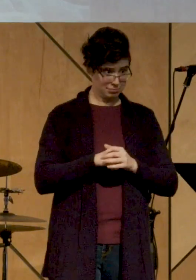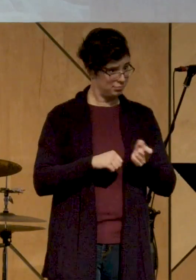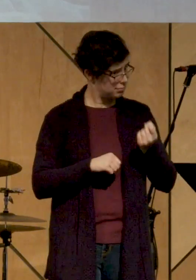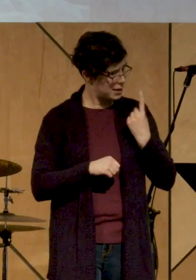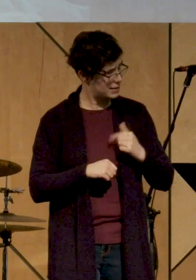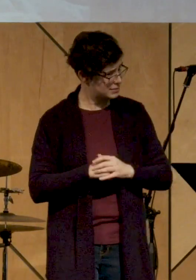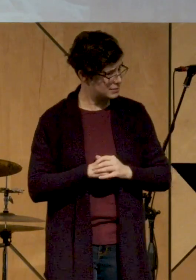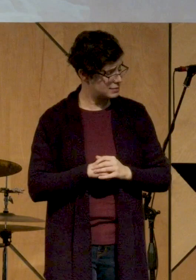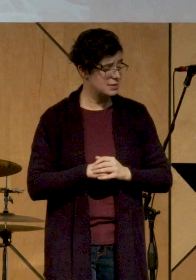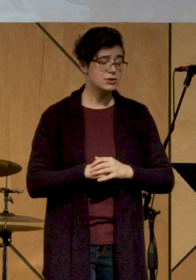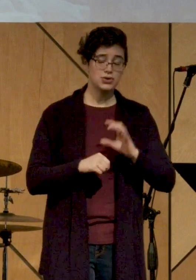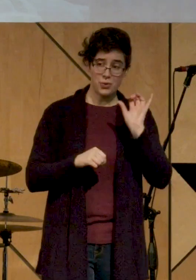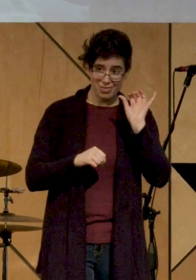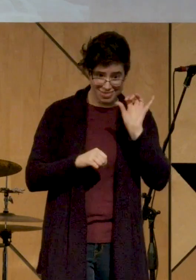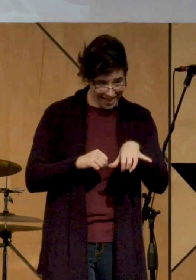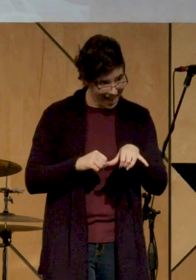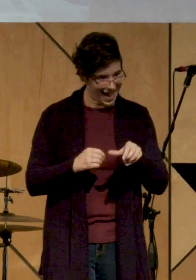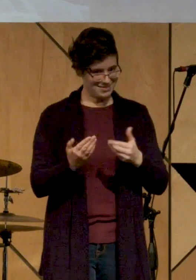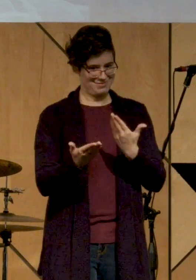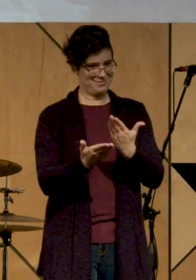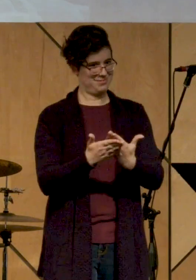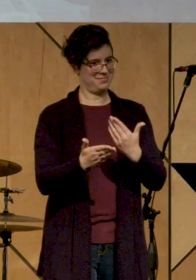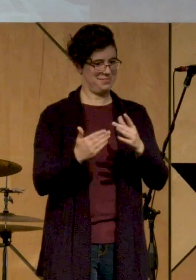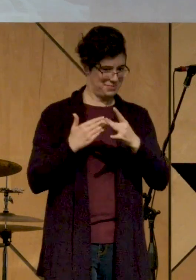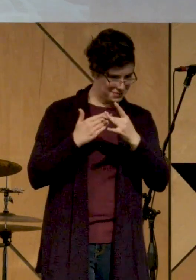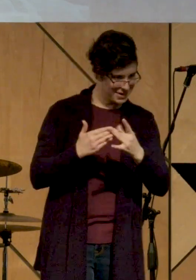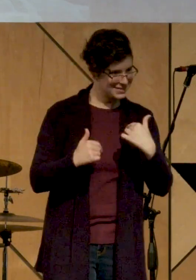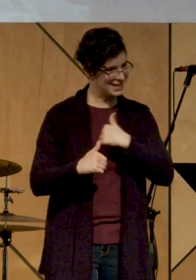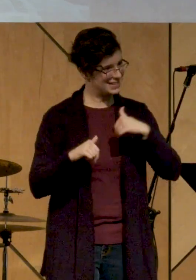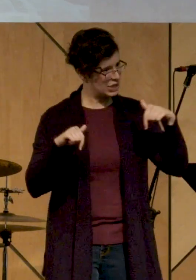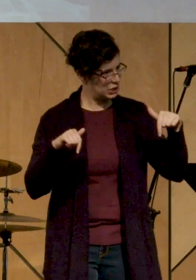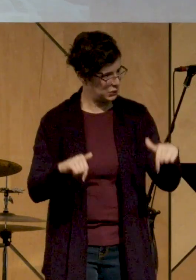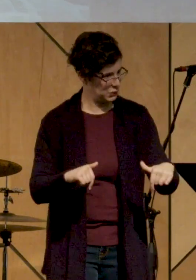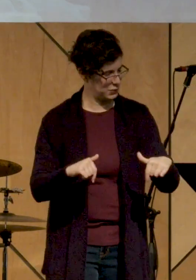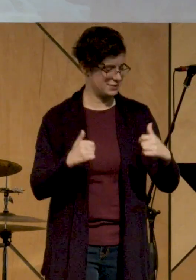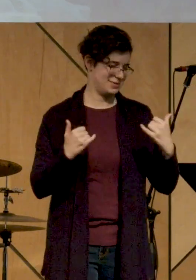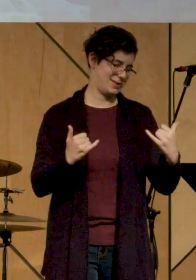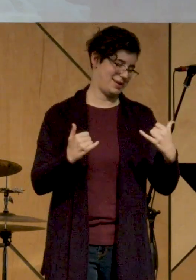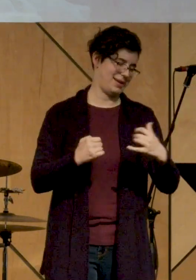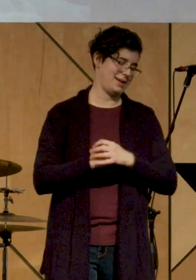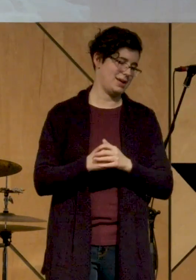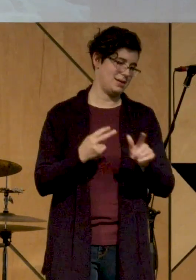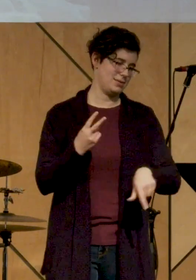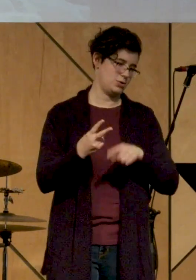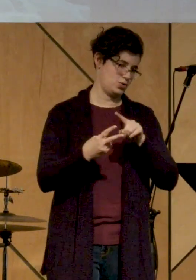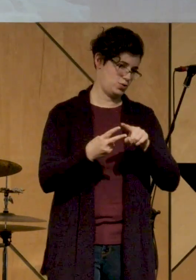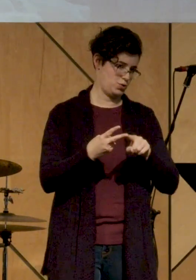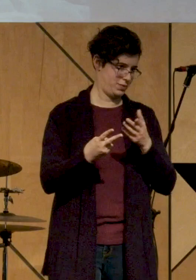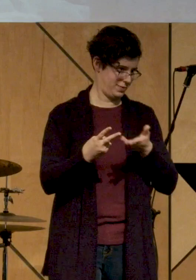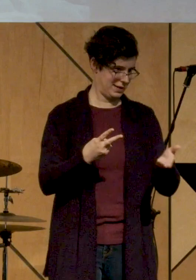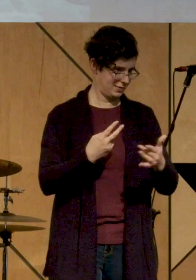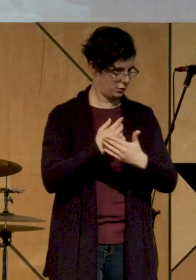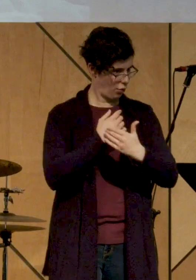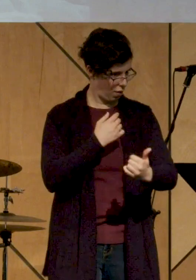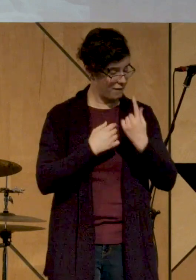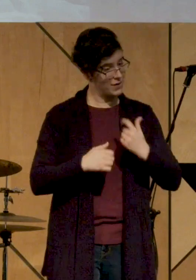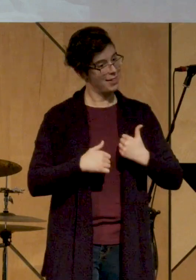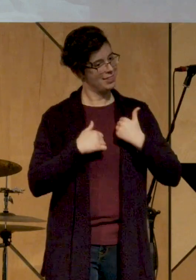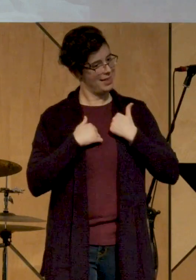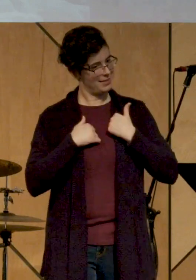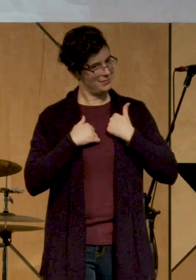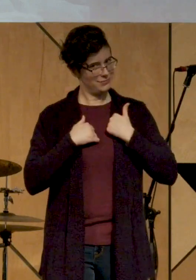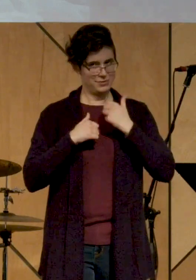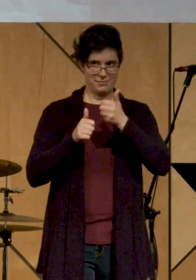tracking? That brings us to where we are today. This twofold call to life on mission